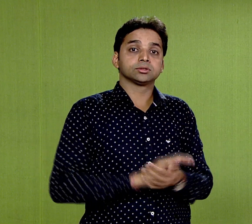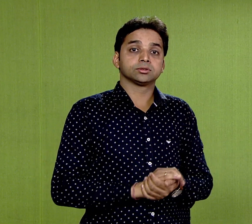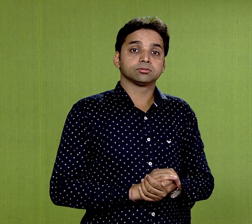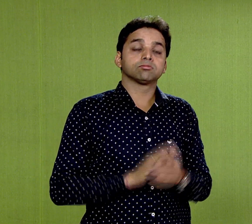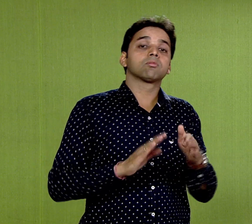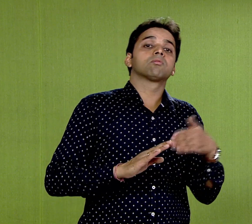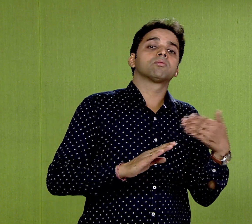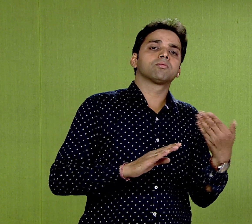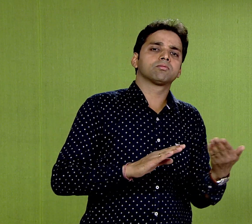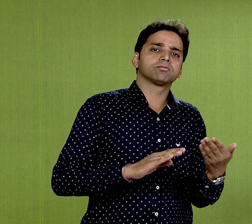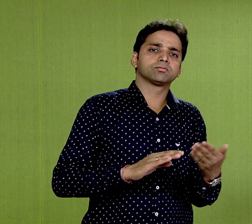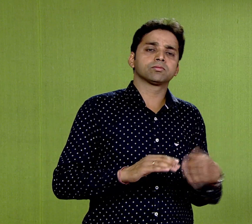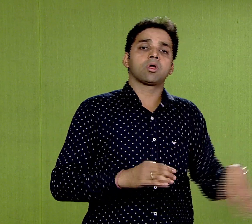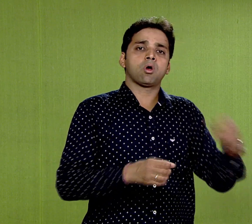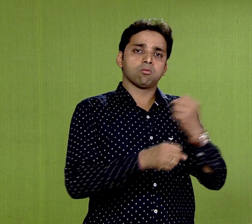of Gujarat